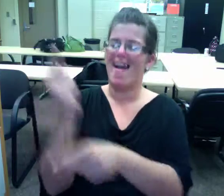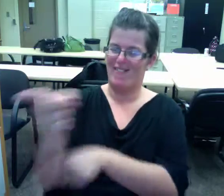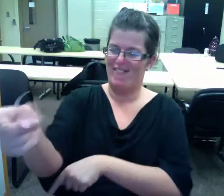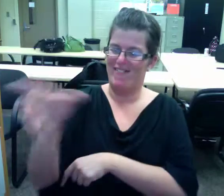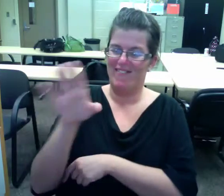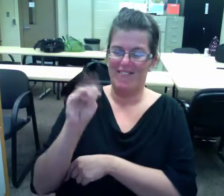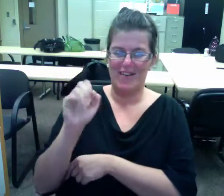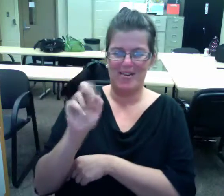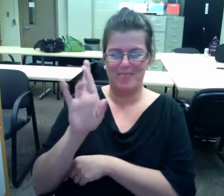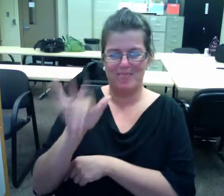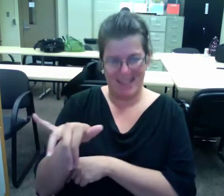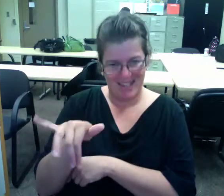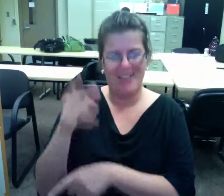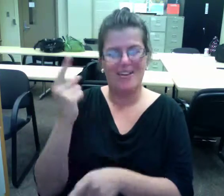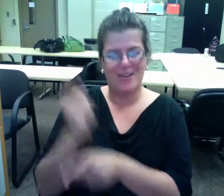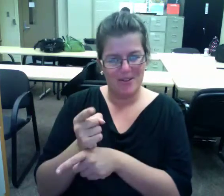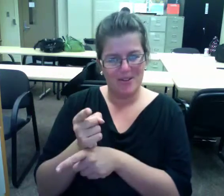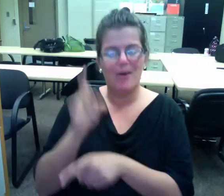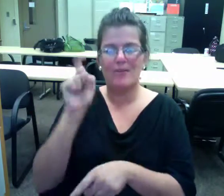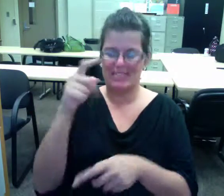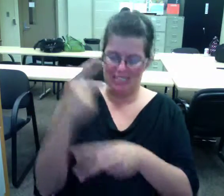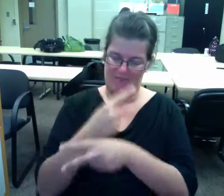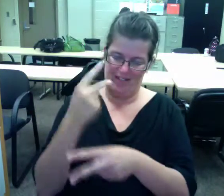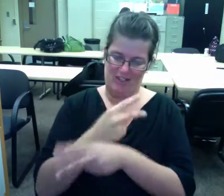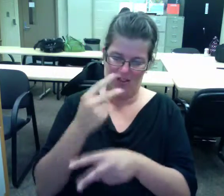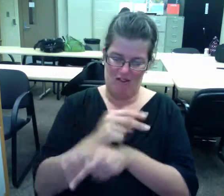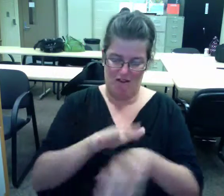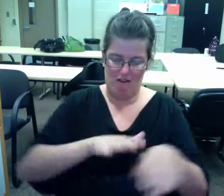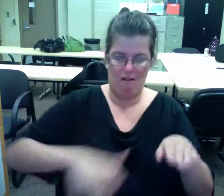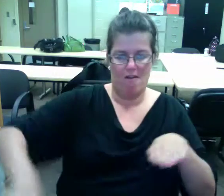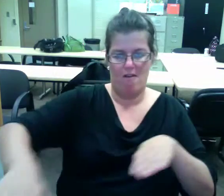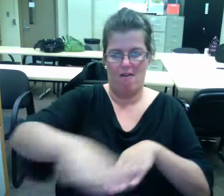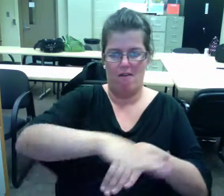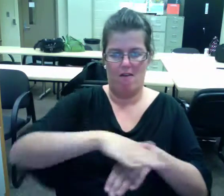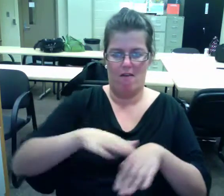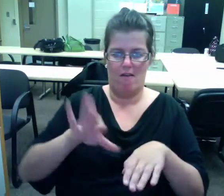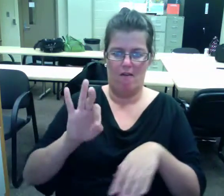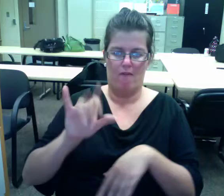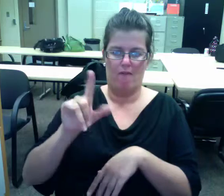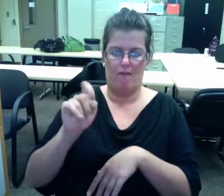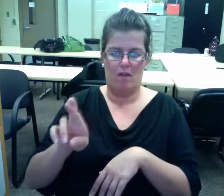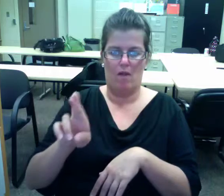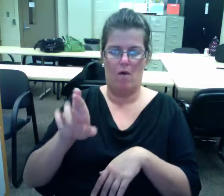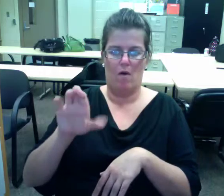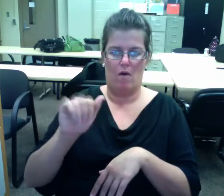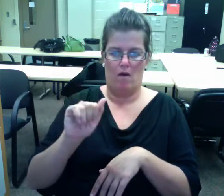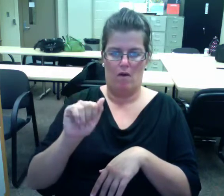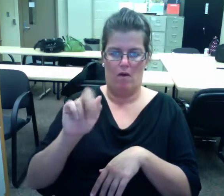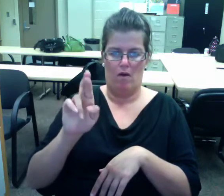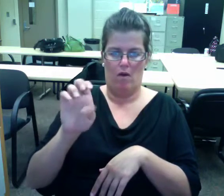to figure out the area of the floor so we know exactly how much cement to